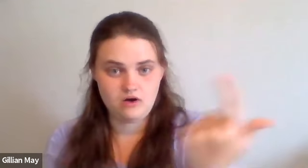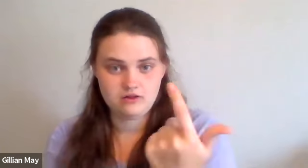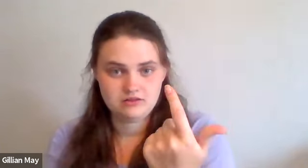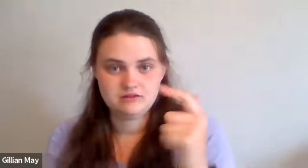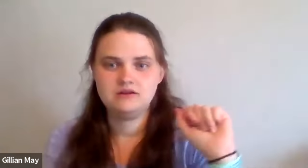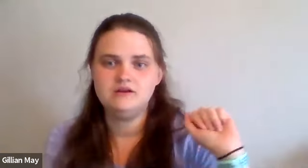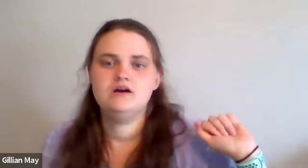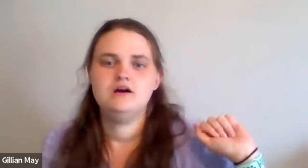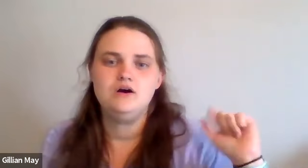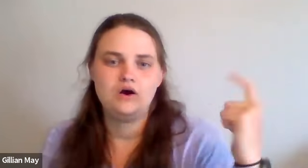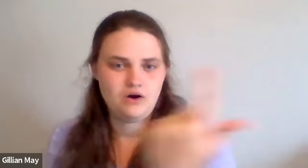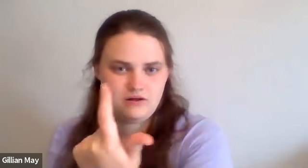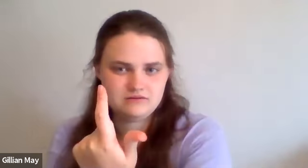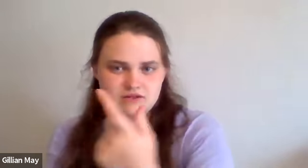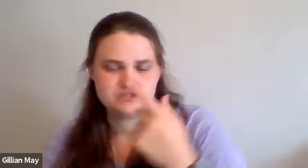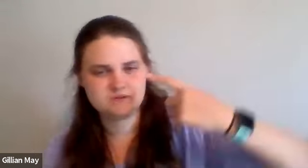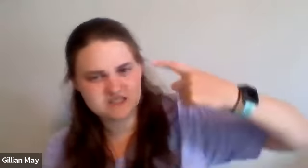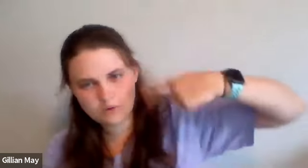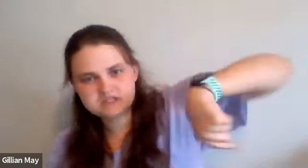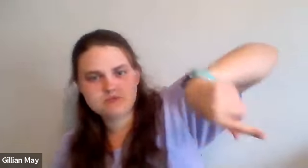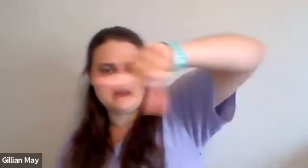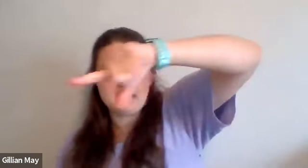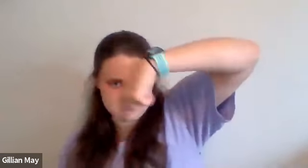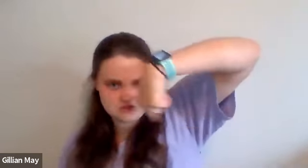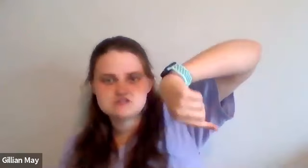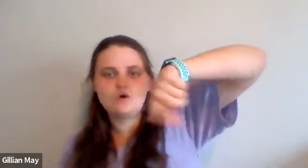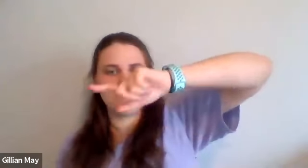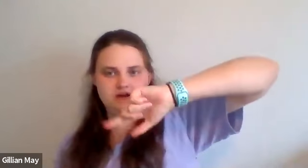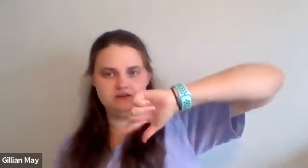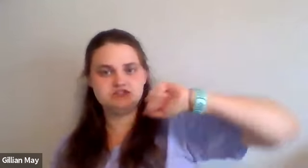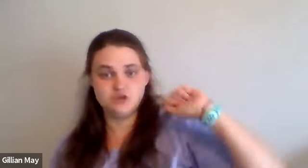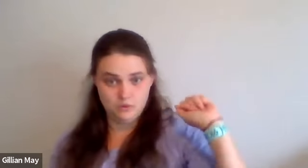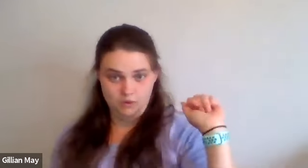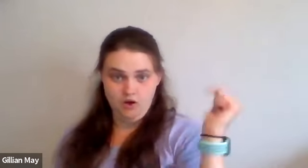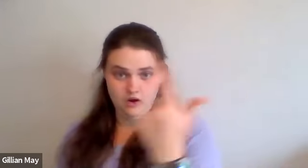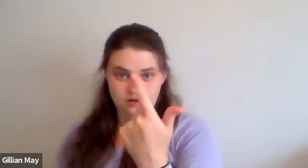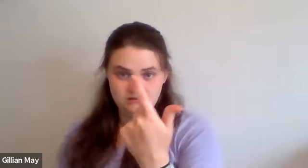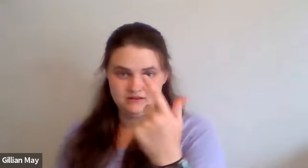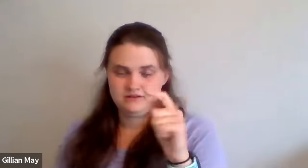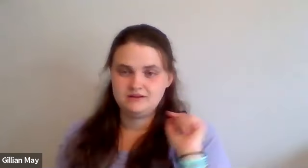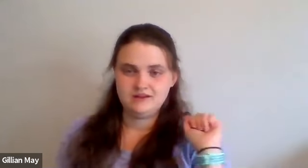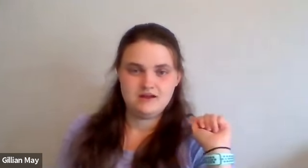All. So it's like almost like being like it's this whole thing. So all.